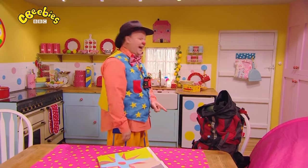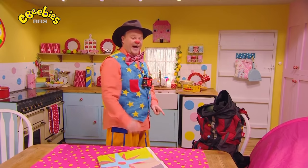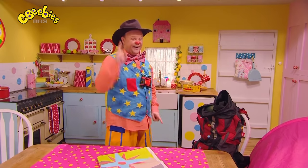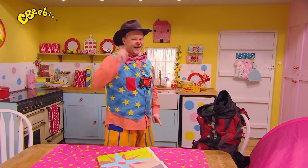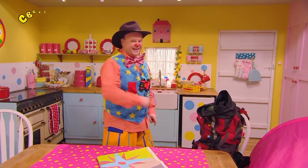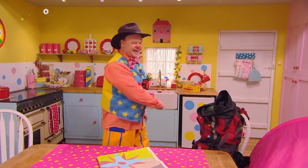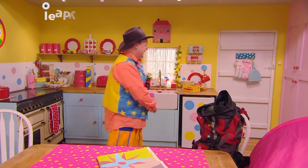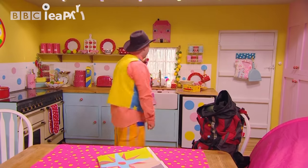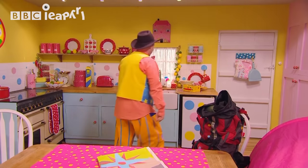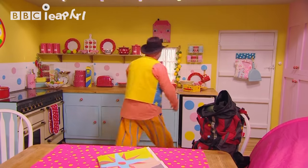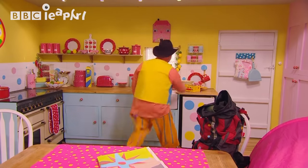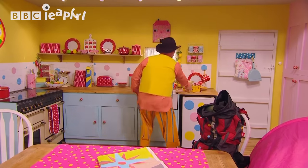oh there it is